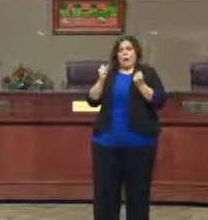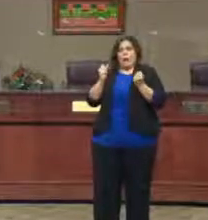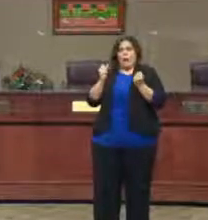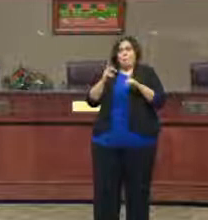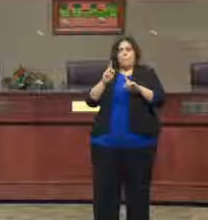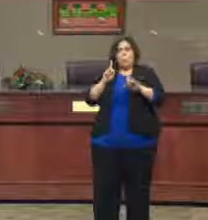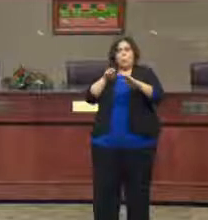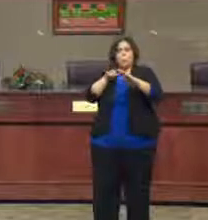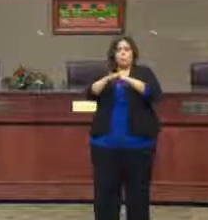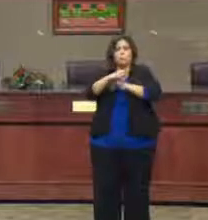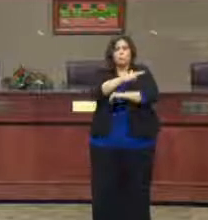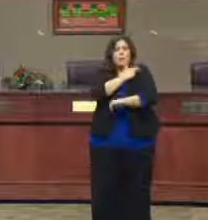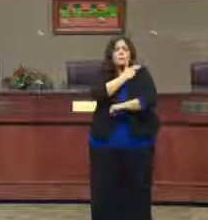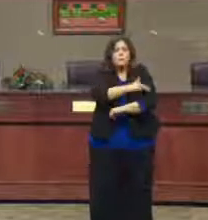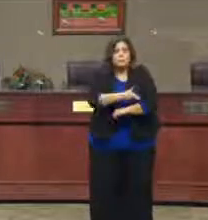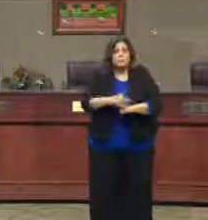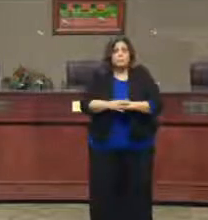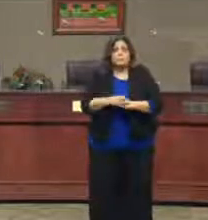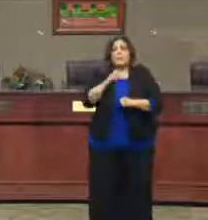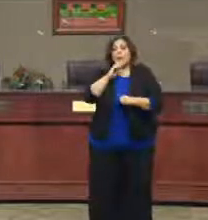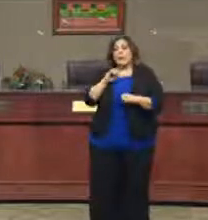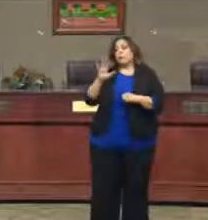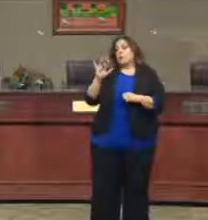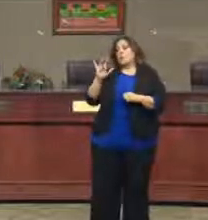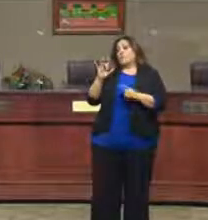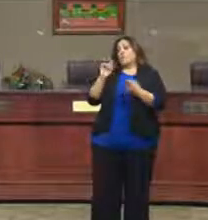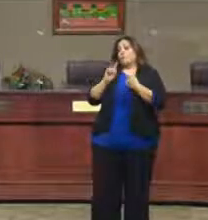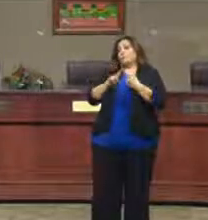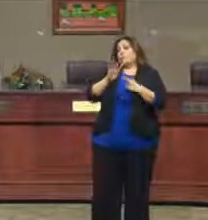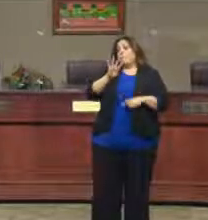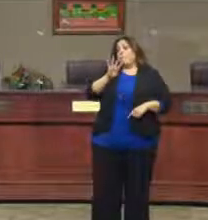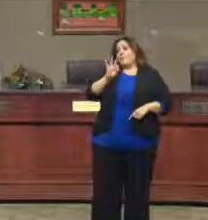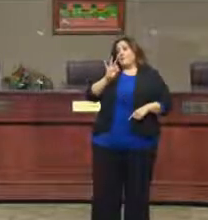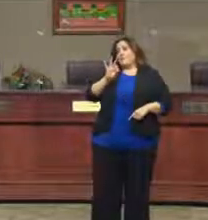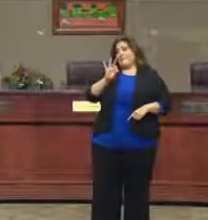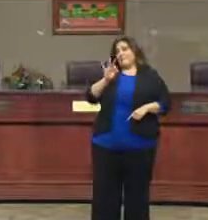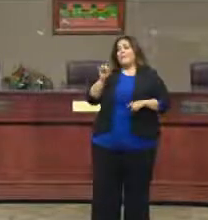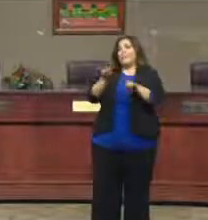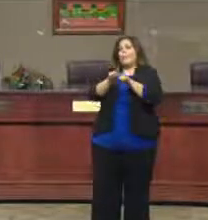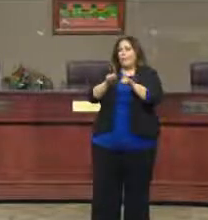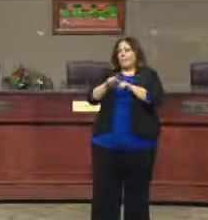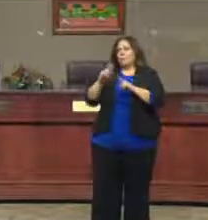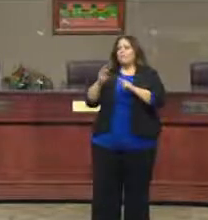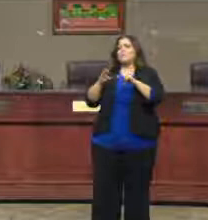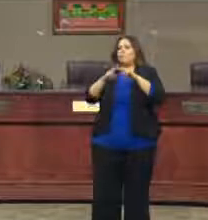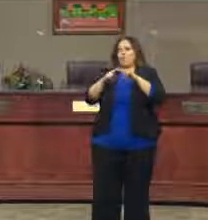as well as for 25 to 49 years old. Next graph.